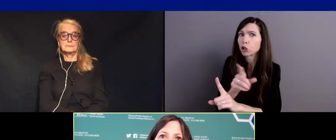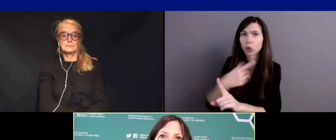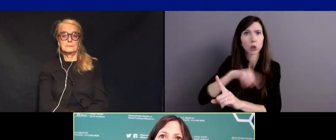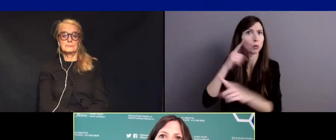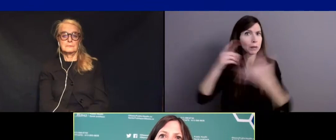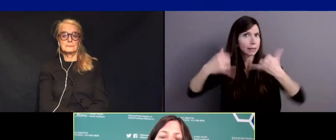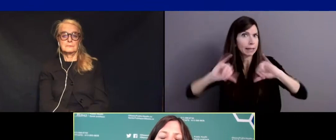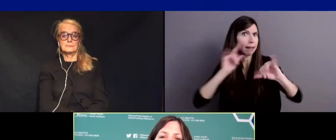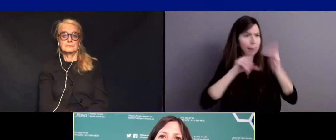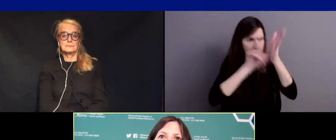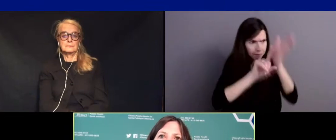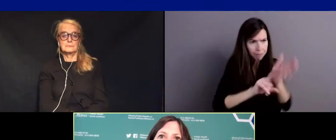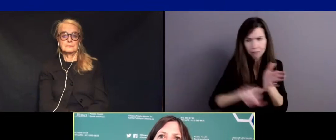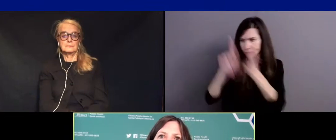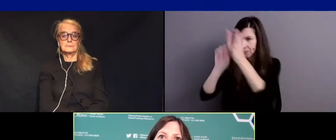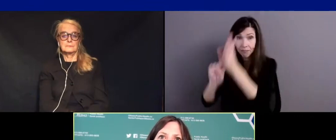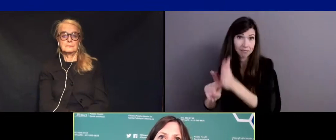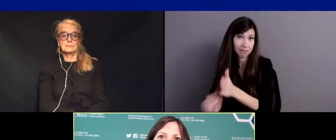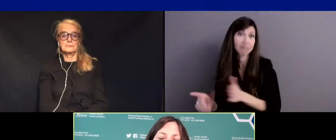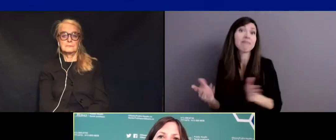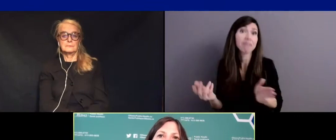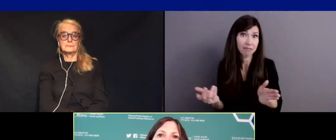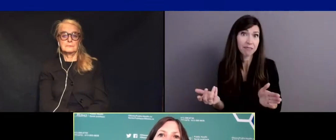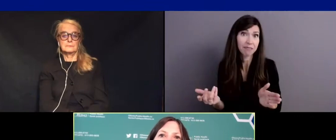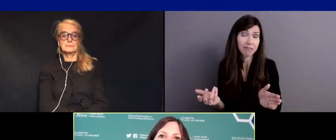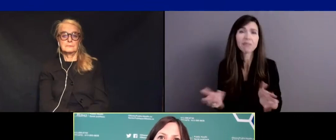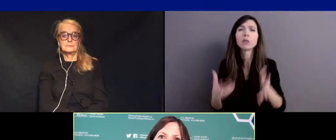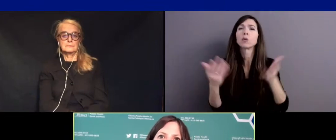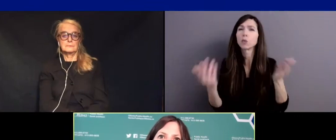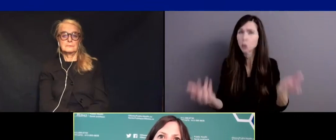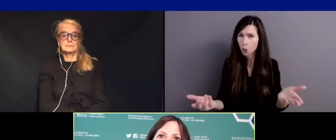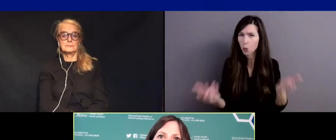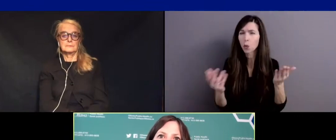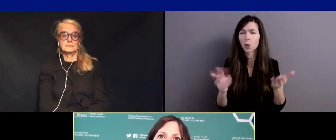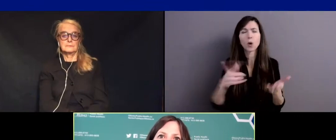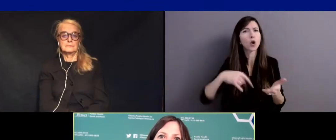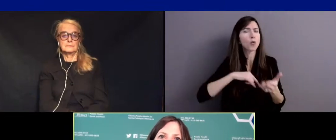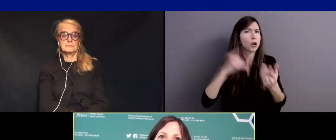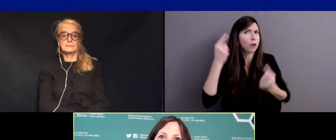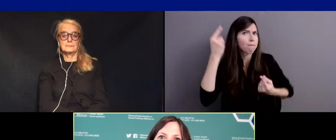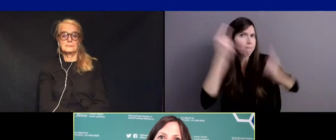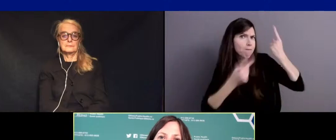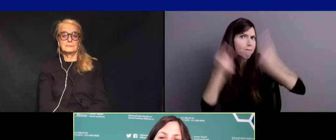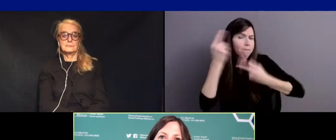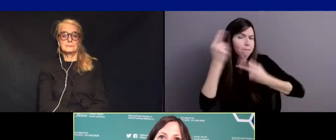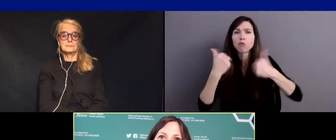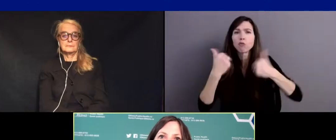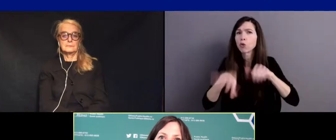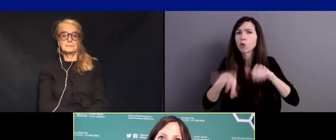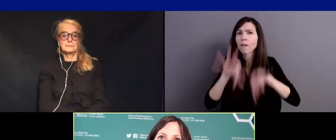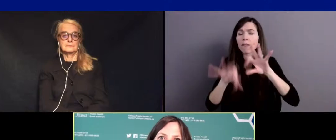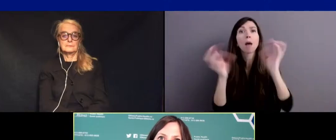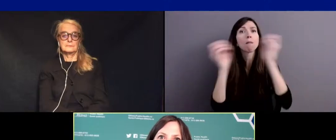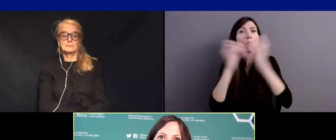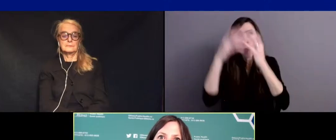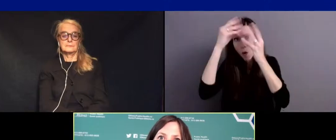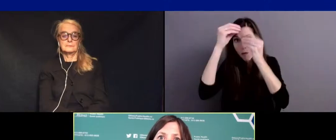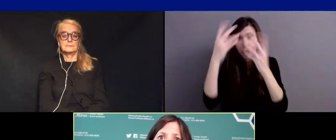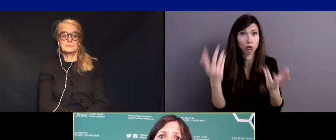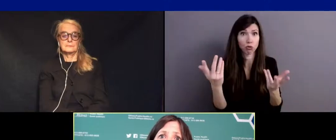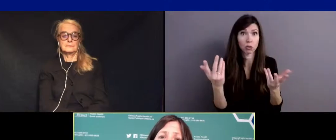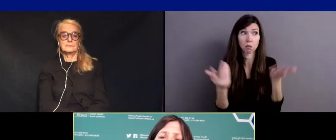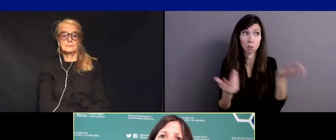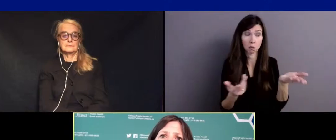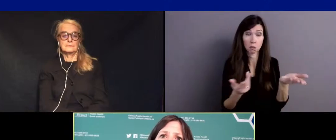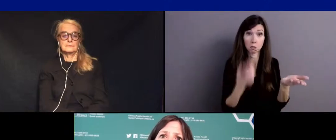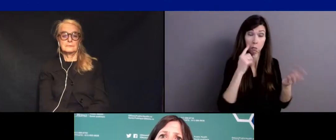at testing centers. So we need to look at multiple data sources to answer the question of whether we're testing